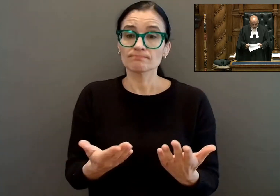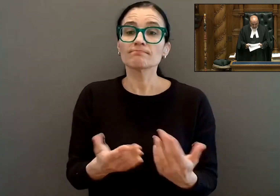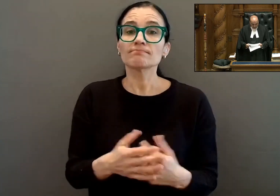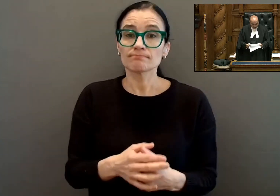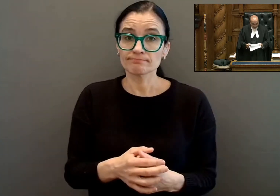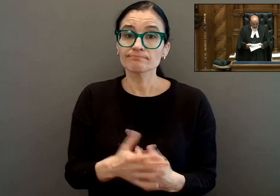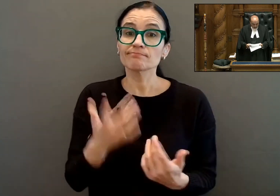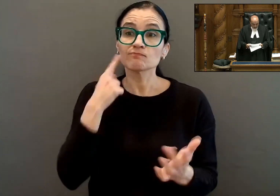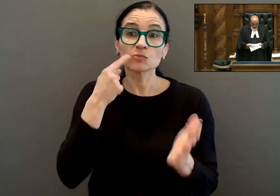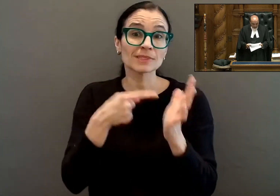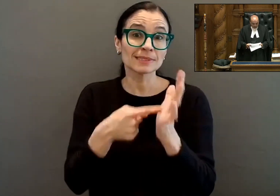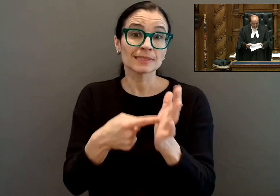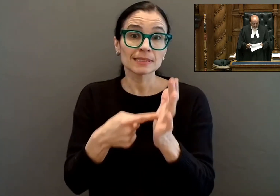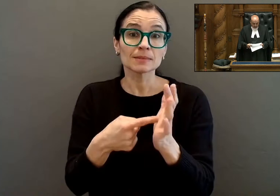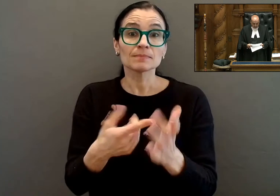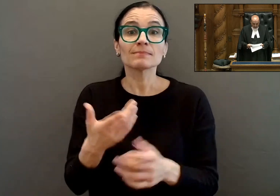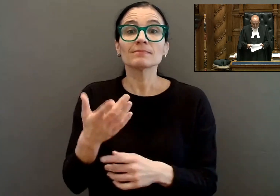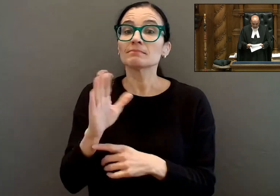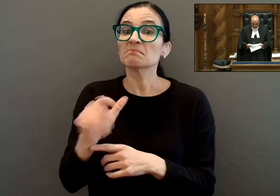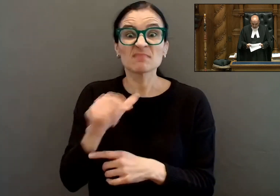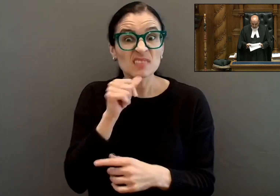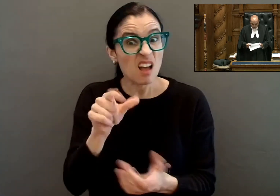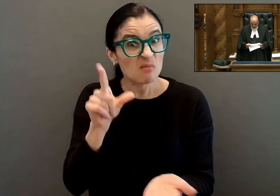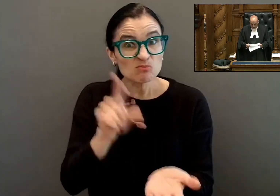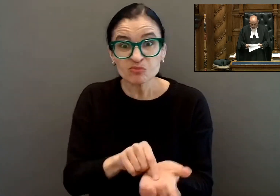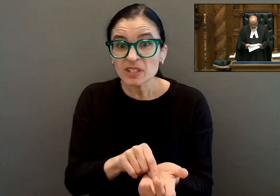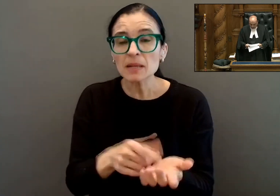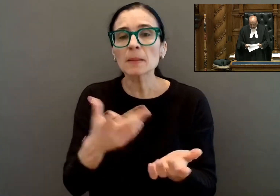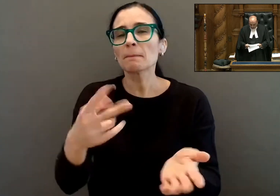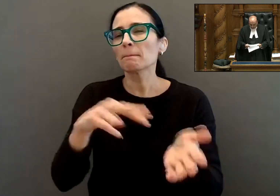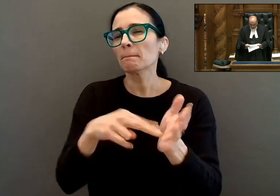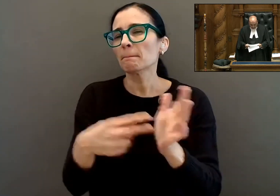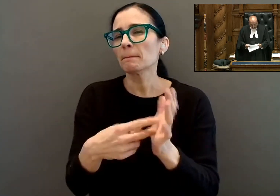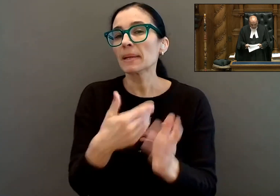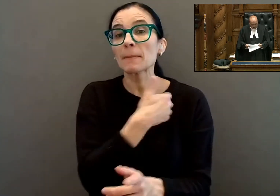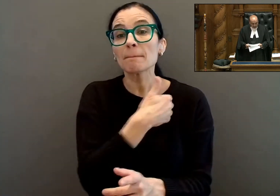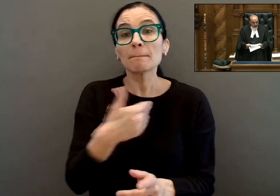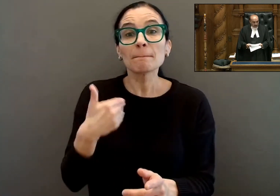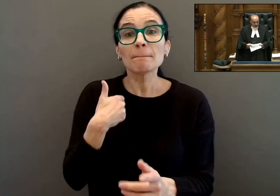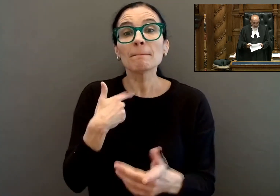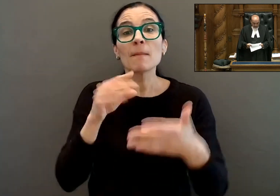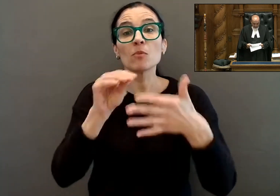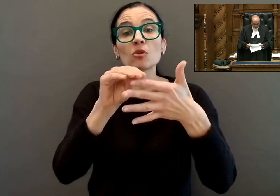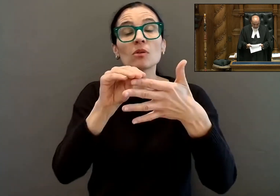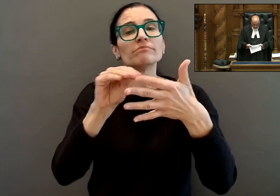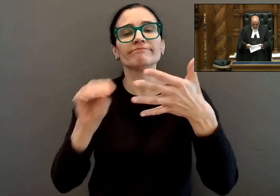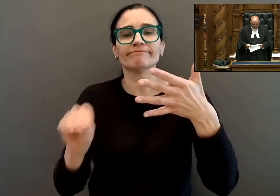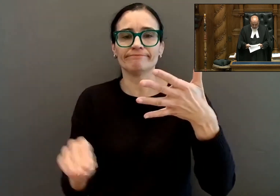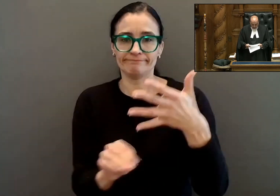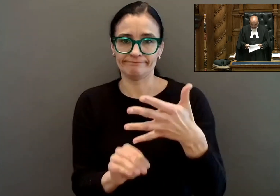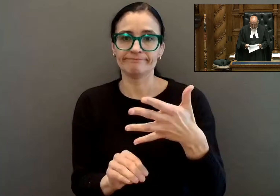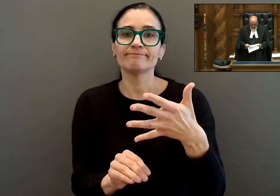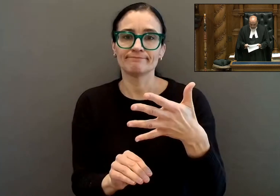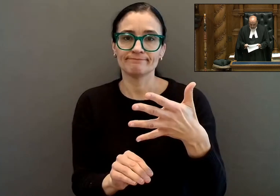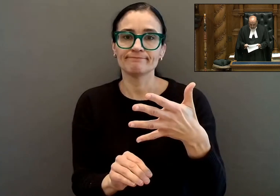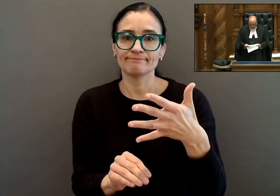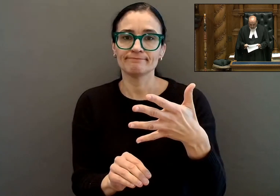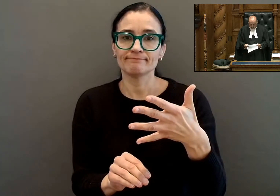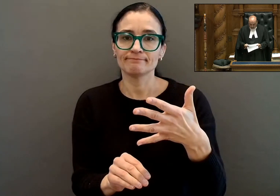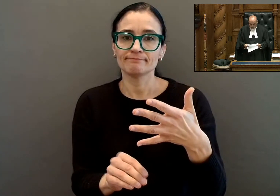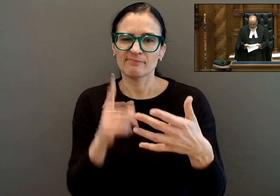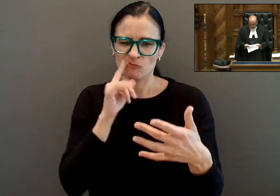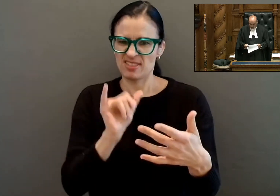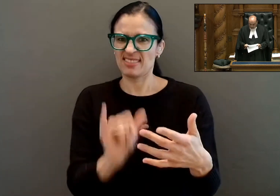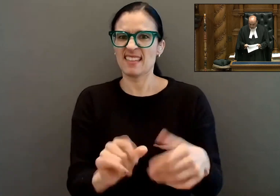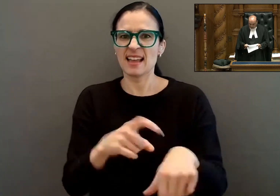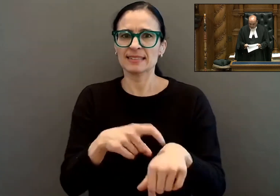printed, the member would be removed from the list of precedents for the remainder of the Parliament, or until such time